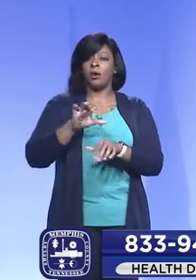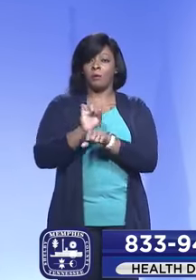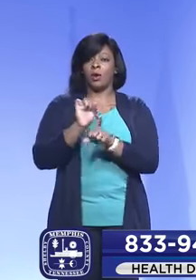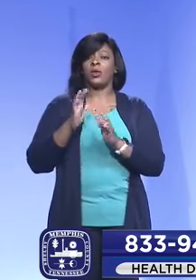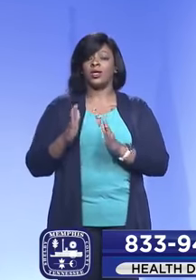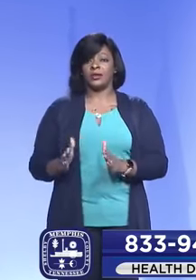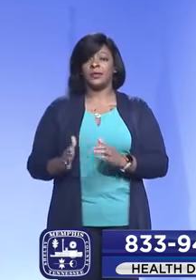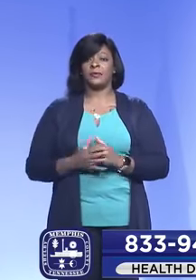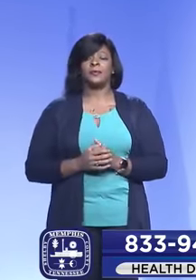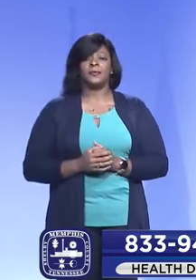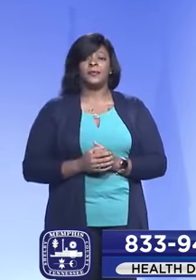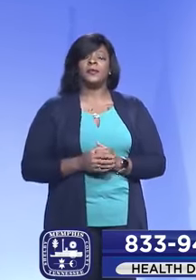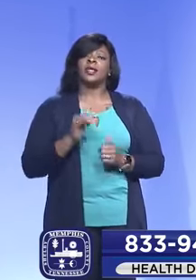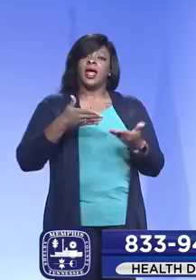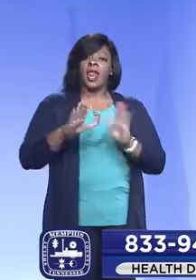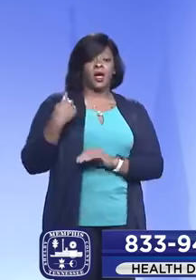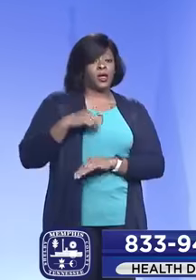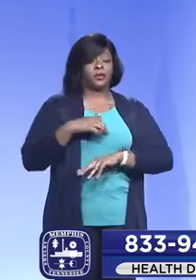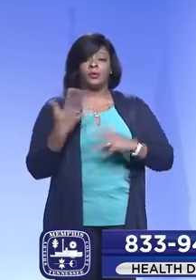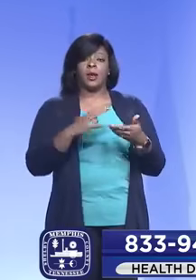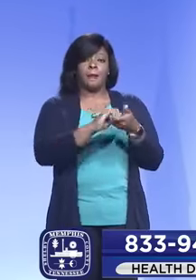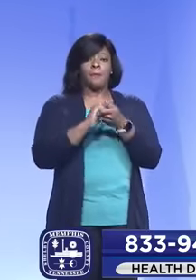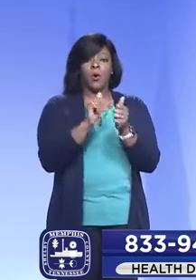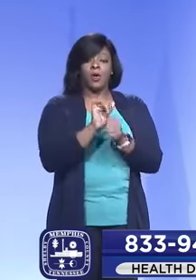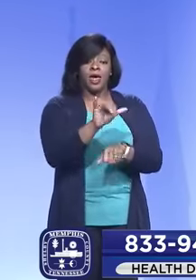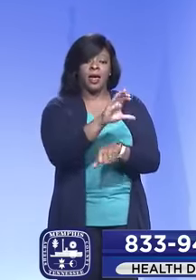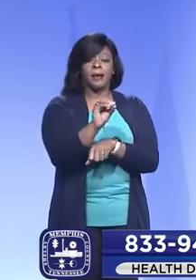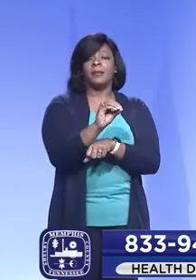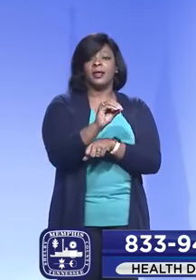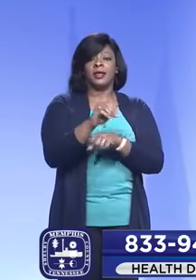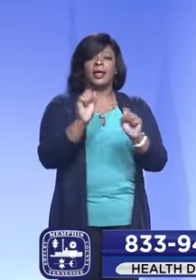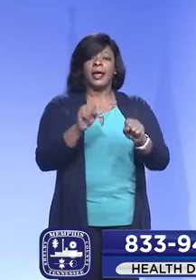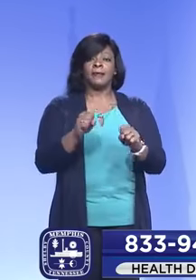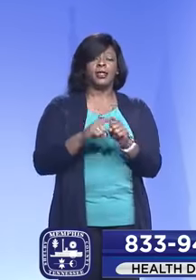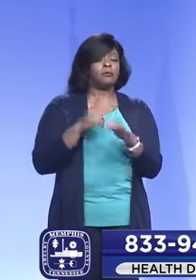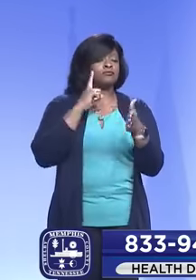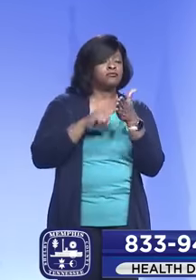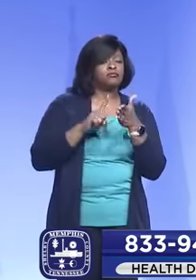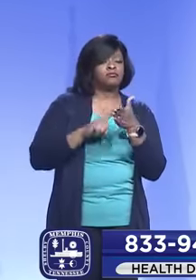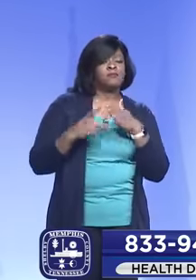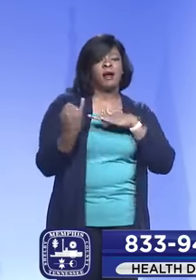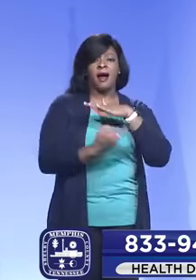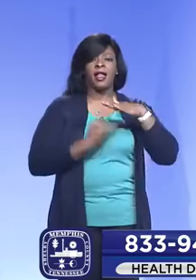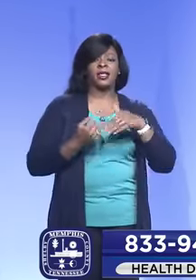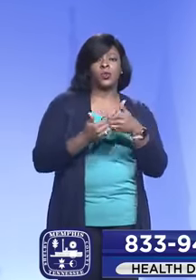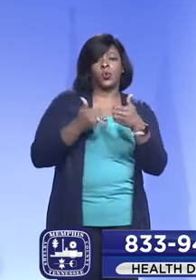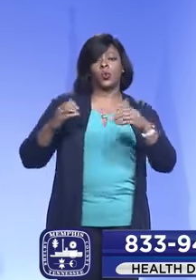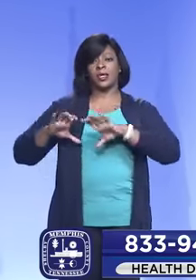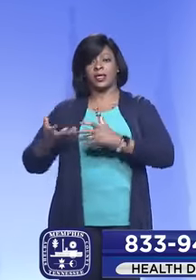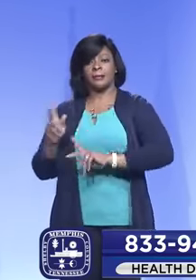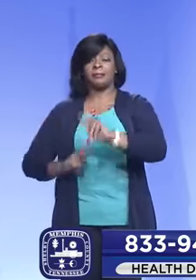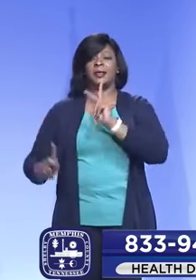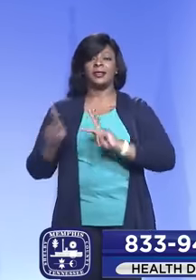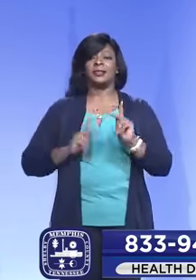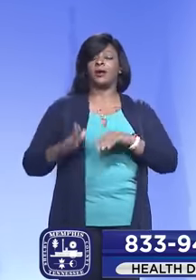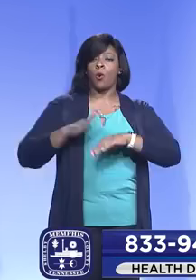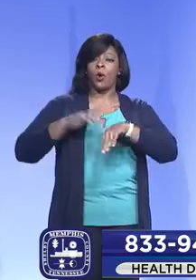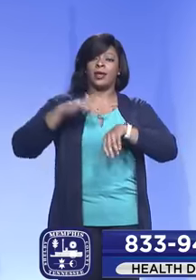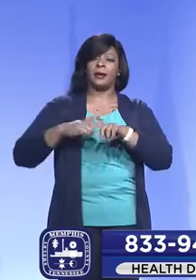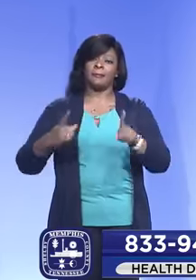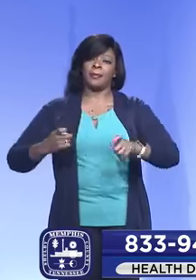employees. That allows us to partner with them to be able to isolate and quarantine people in a very